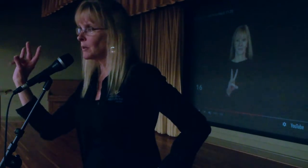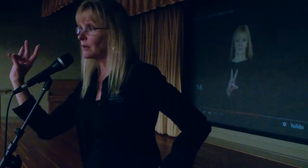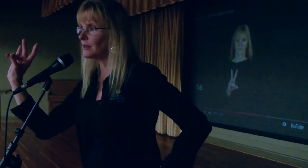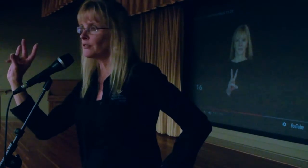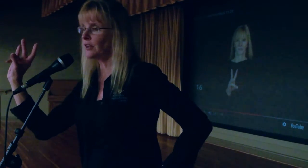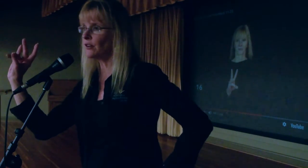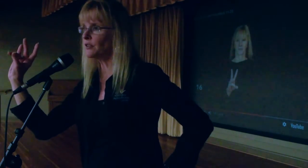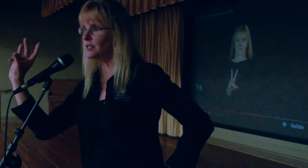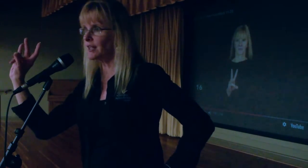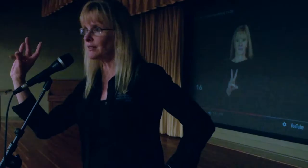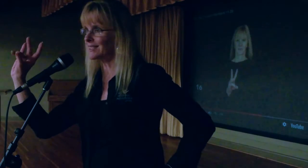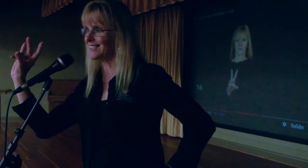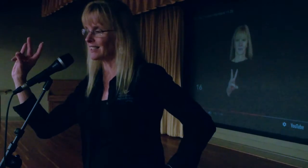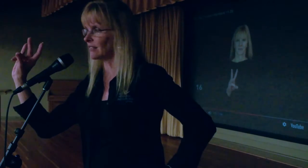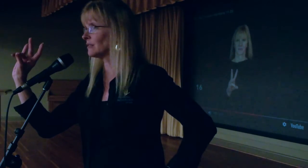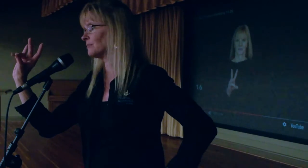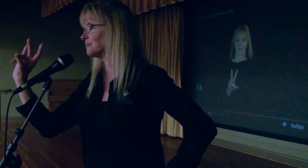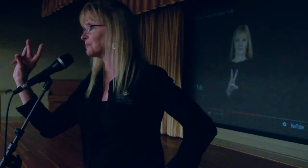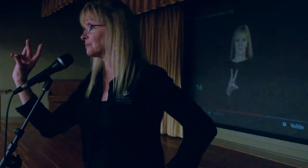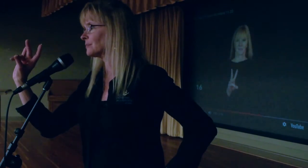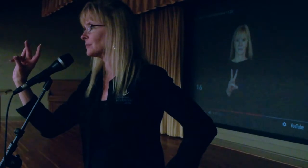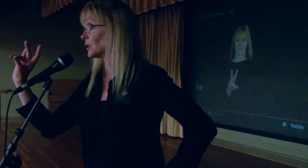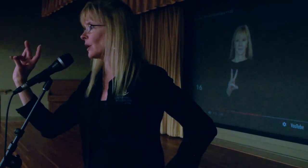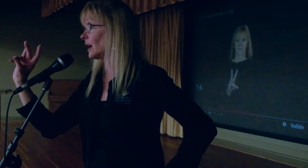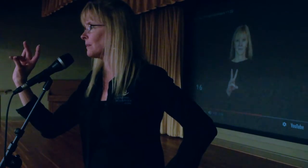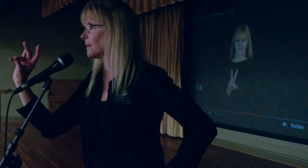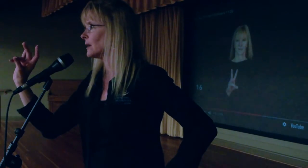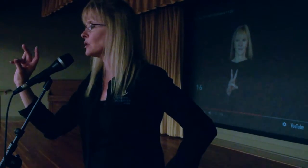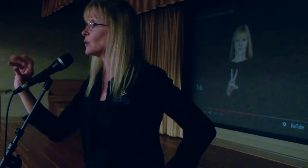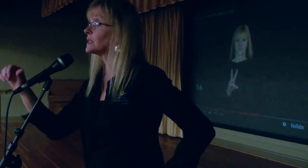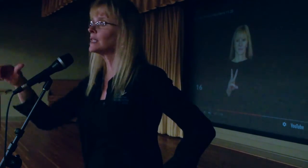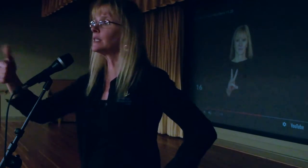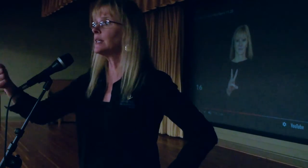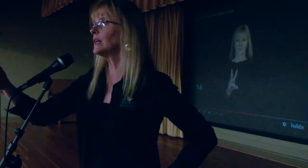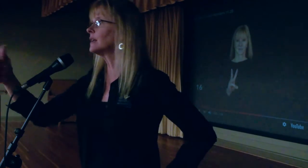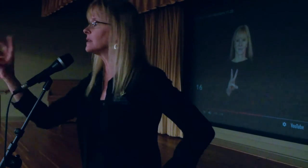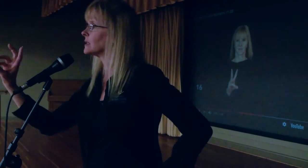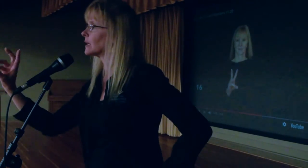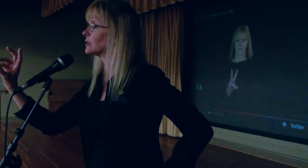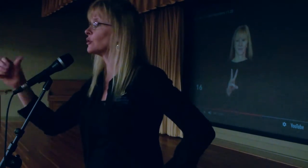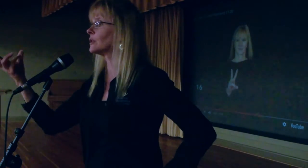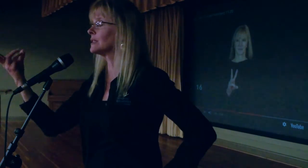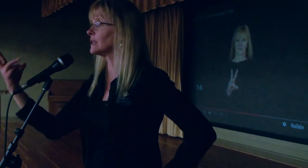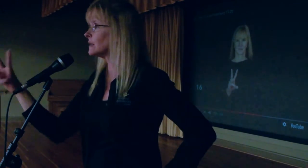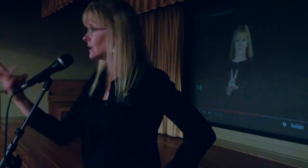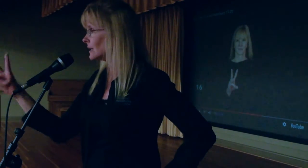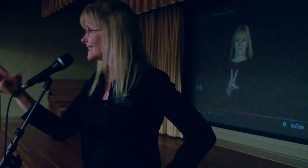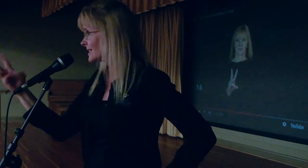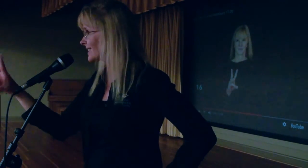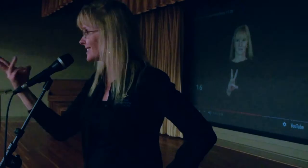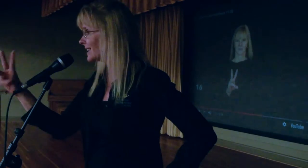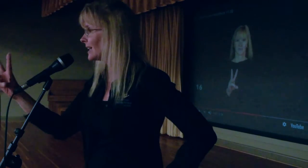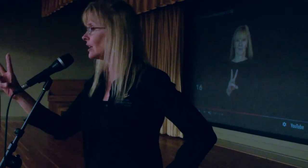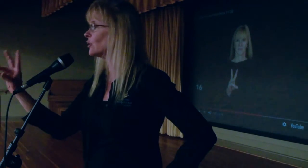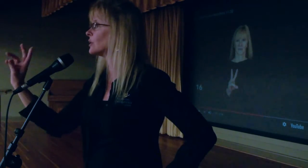Rub the finger for 17. Okay, so you can see 10, 6, you could see 16, you could